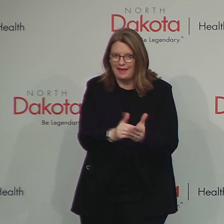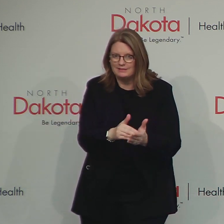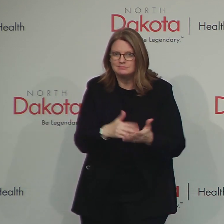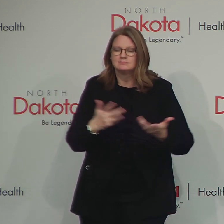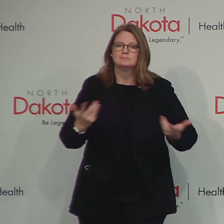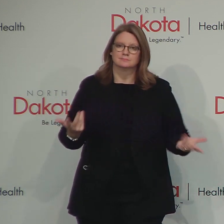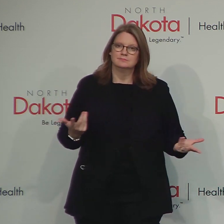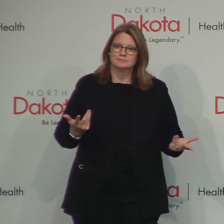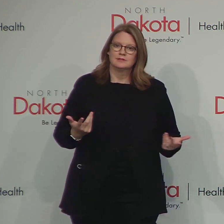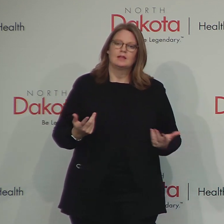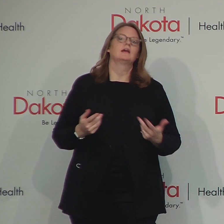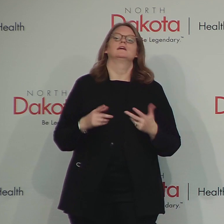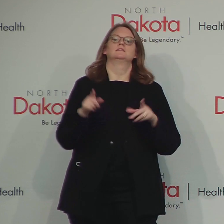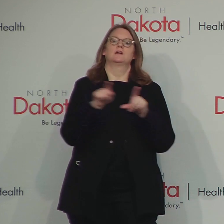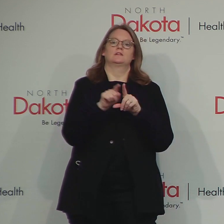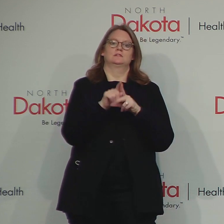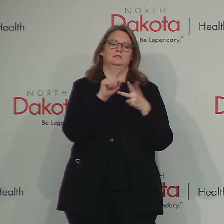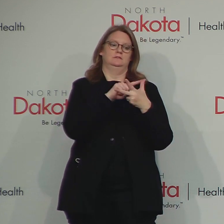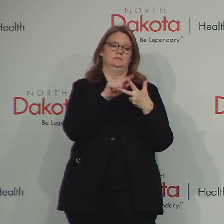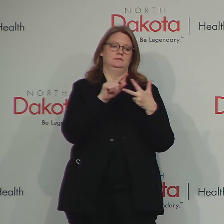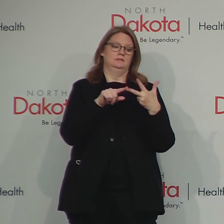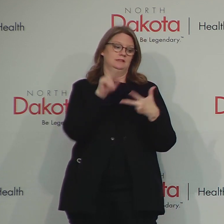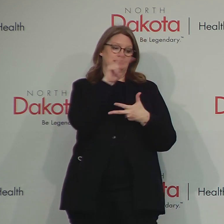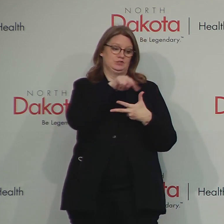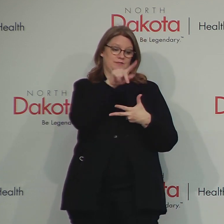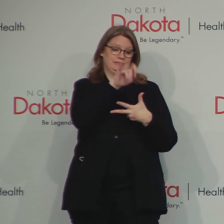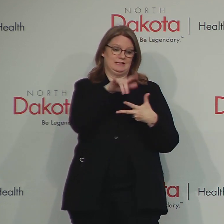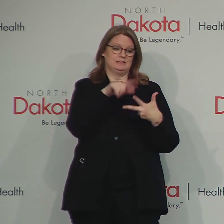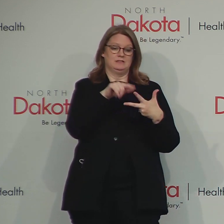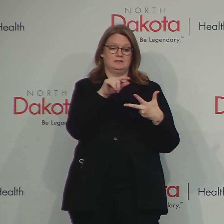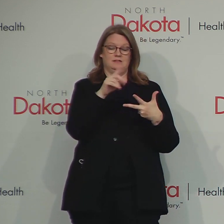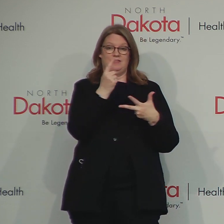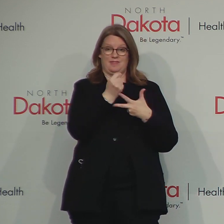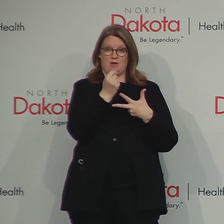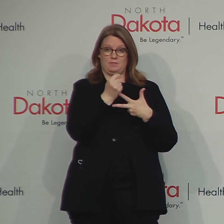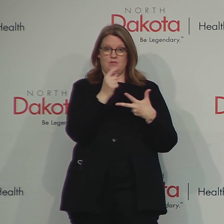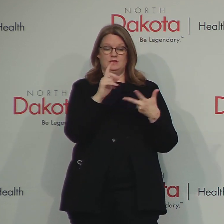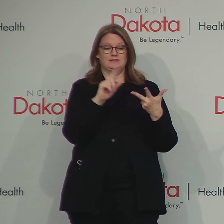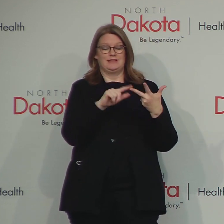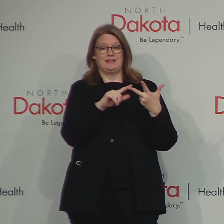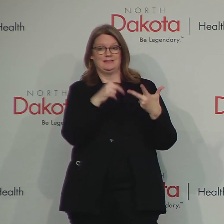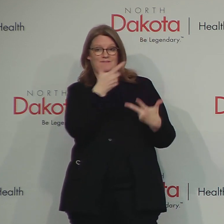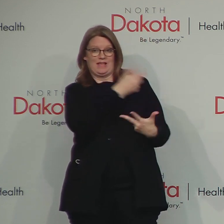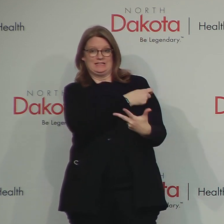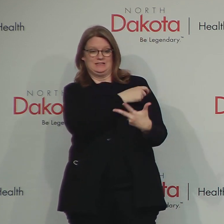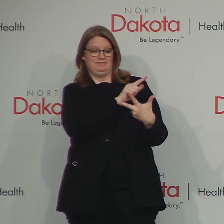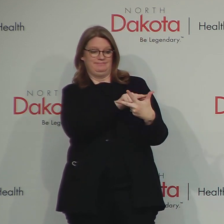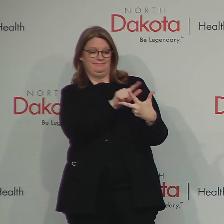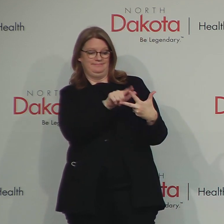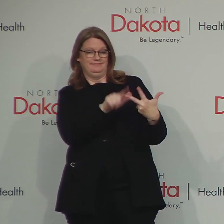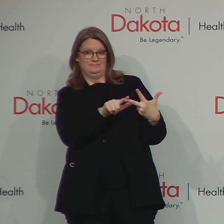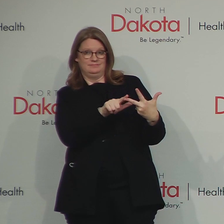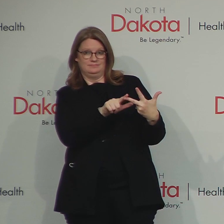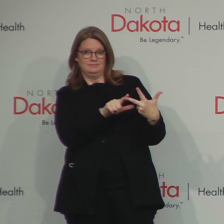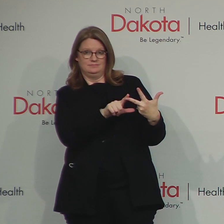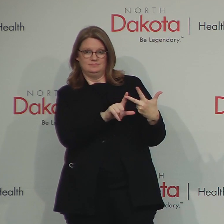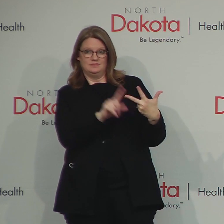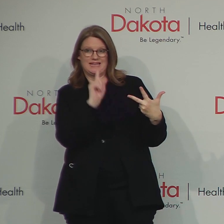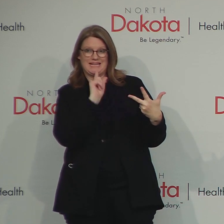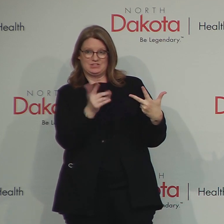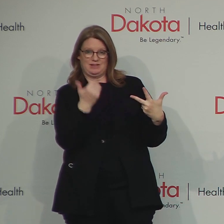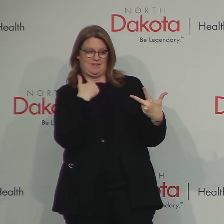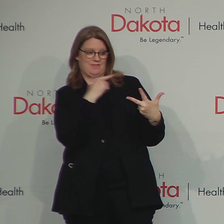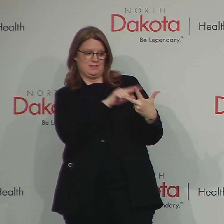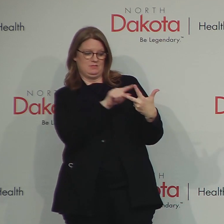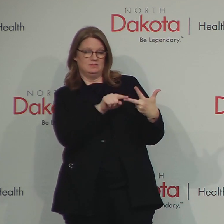the three things we've talked about: surveillance testing, monoclonal antibodies on the therapeutics, and the vaccine. Those three things. I mean, we've actually got three